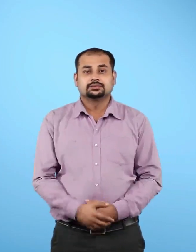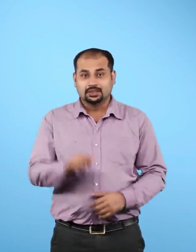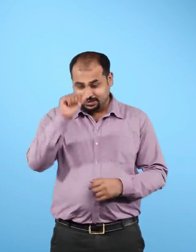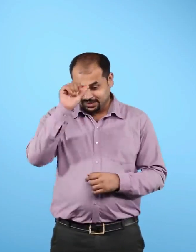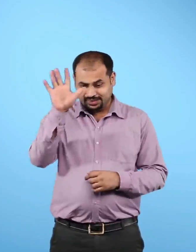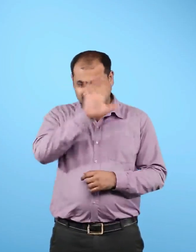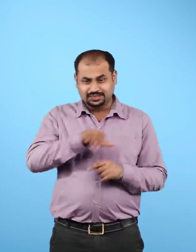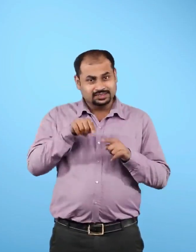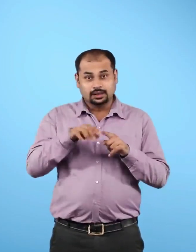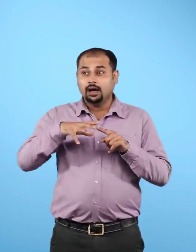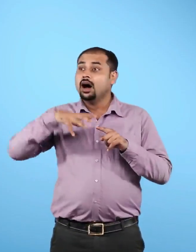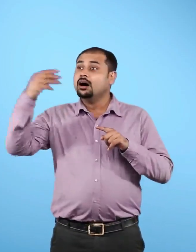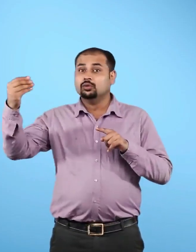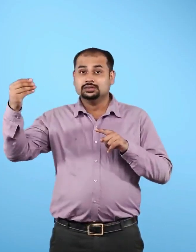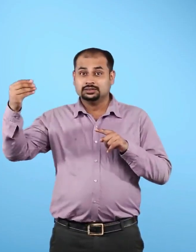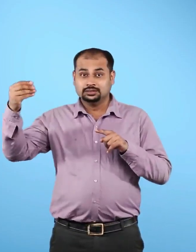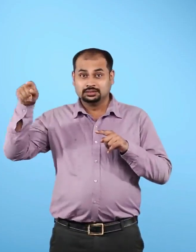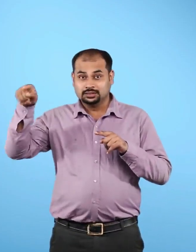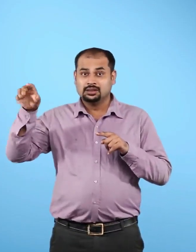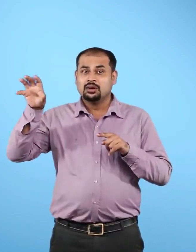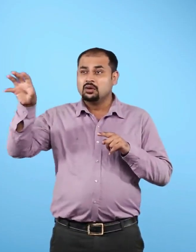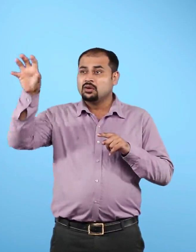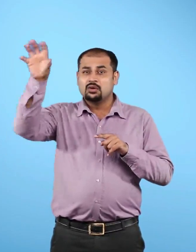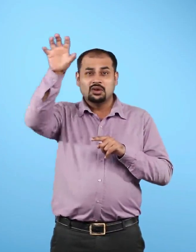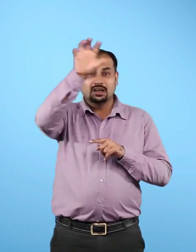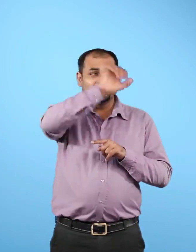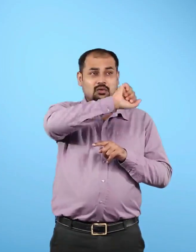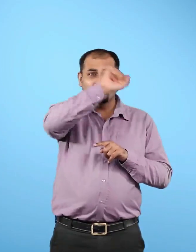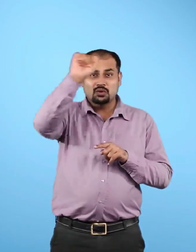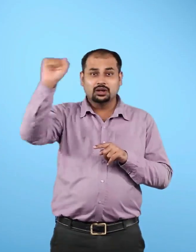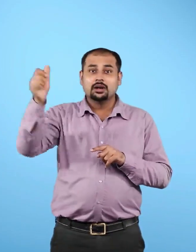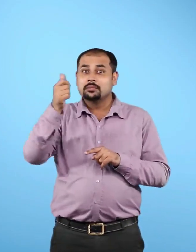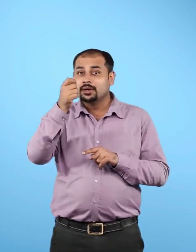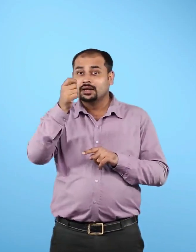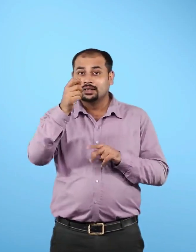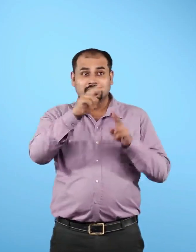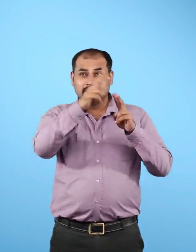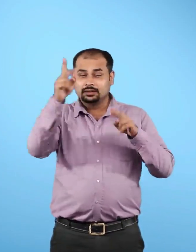Have you seen any notes or coins used in any other country?